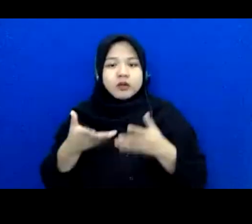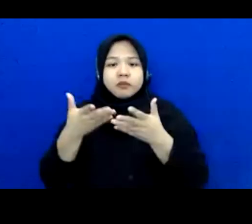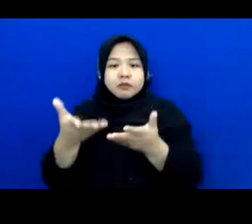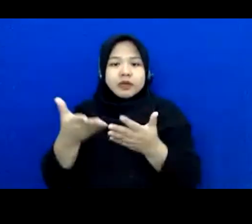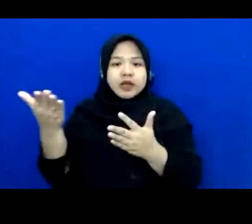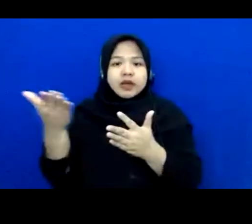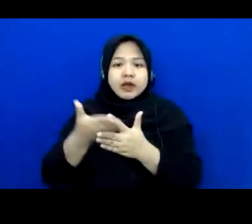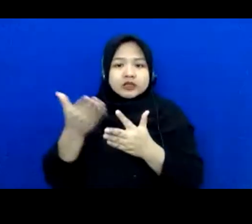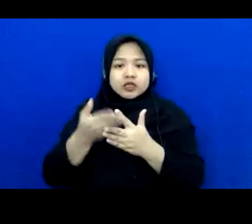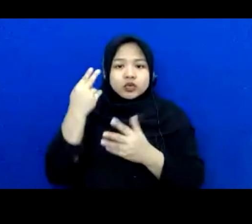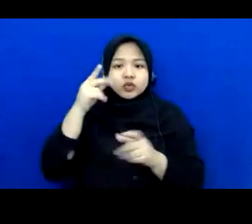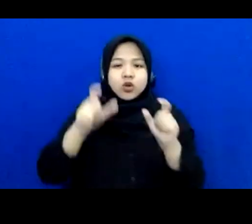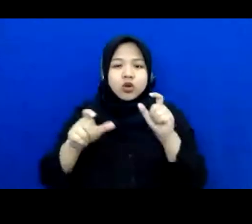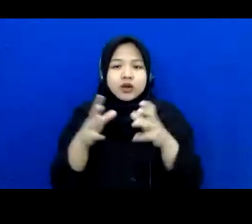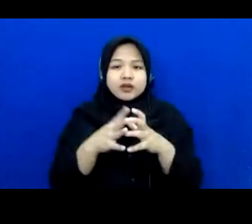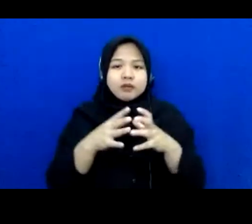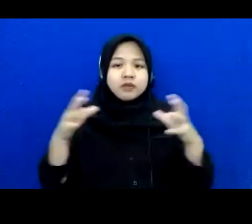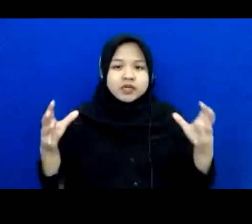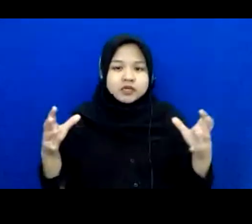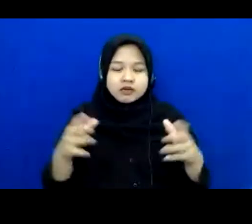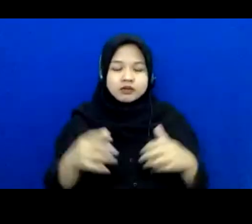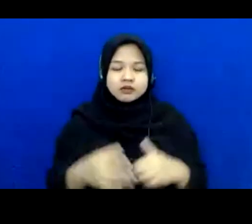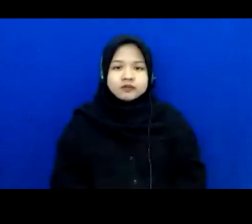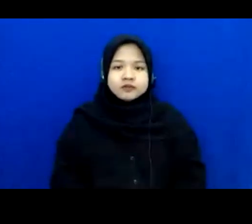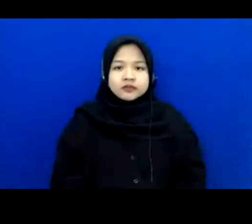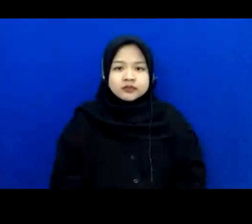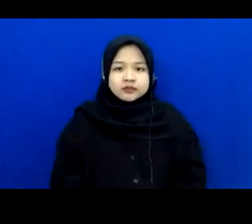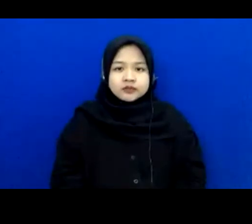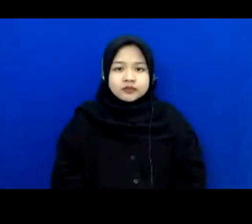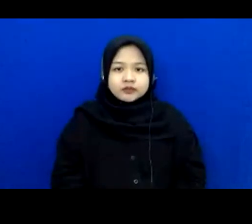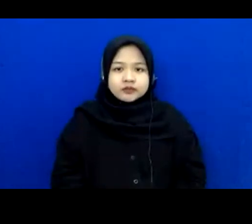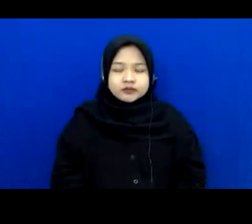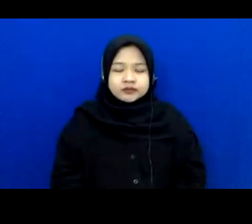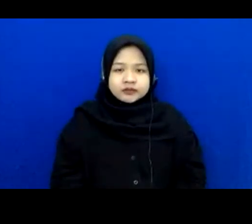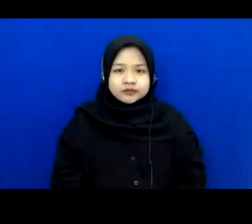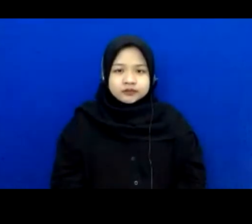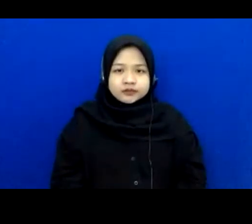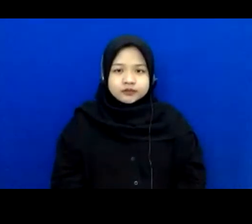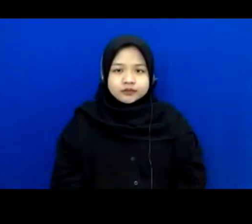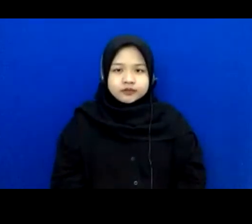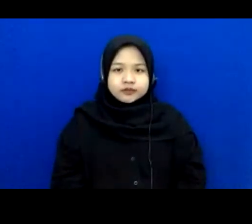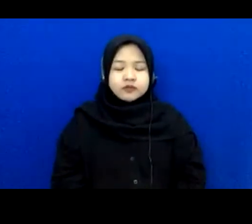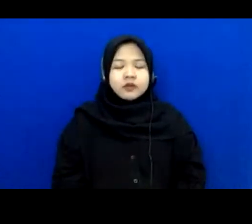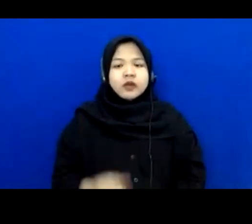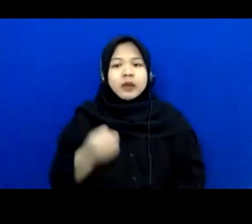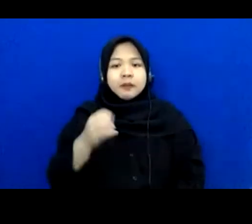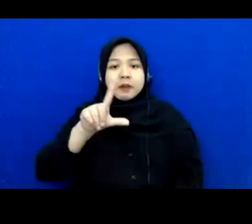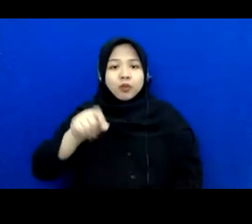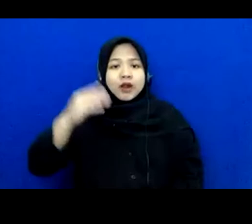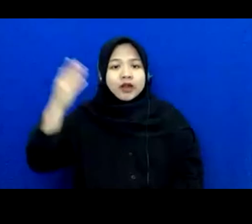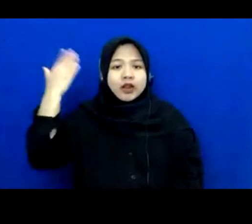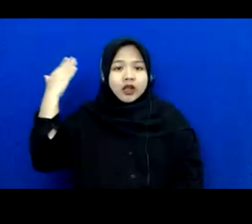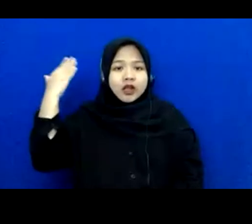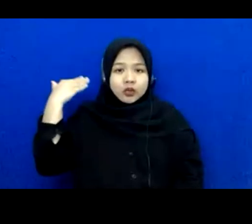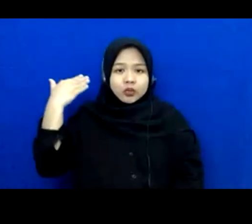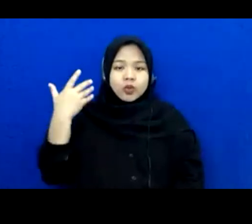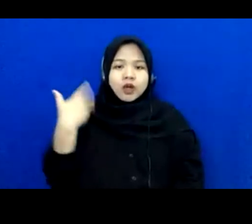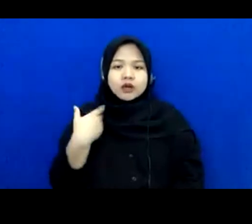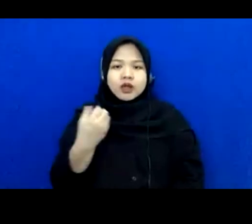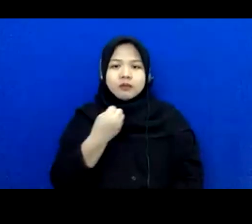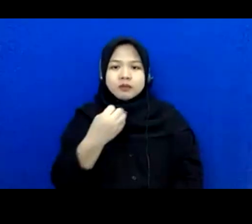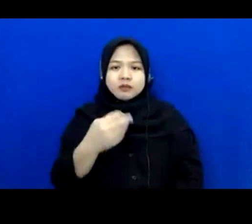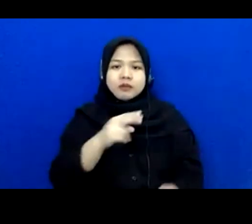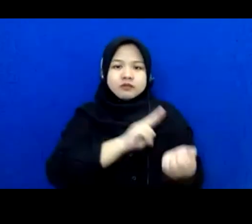to many, many people. And as of a few months ago, about more than half of our patients